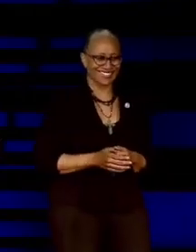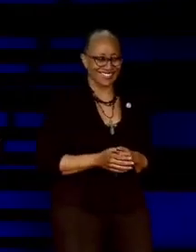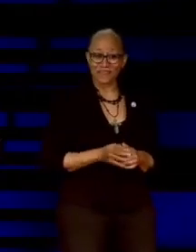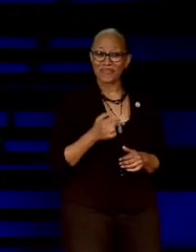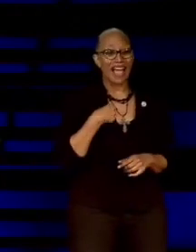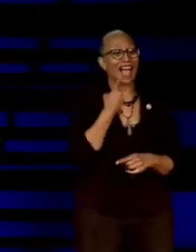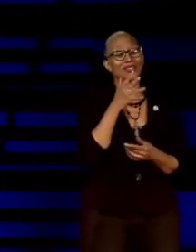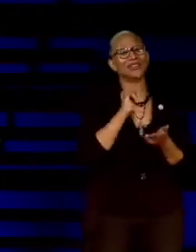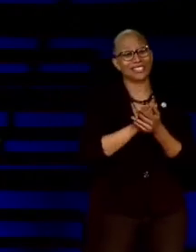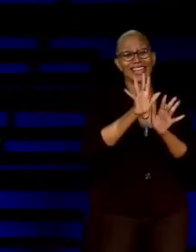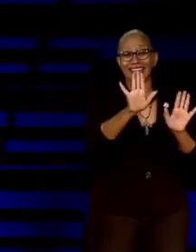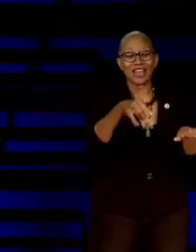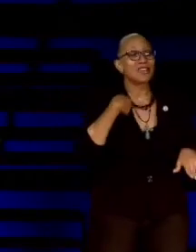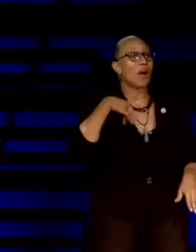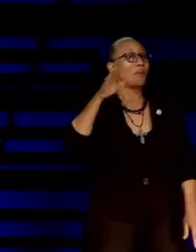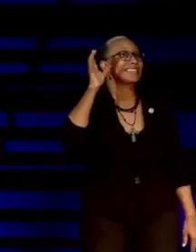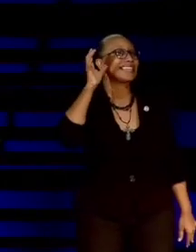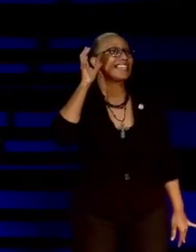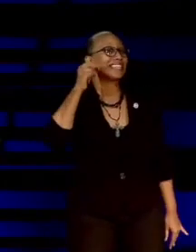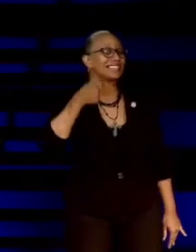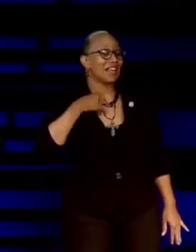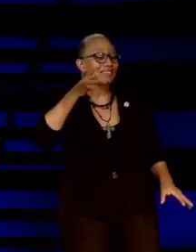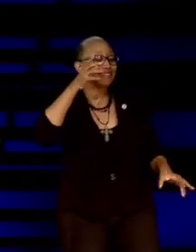I told y'all, y'all was eavesdropping.